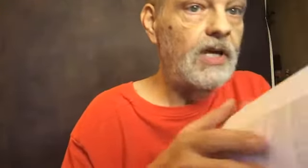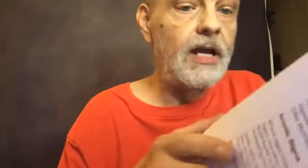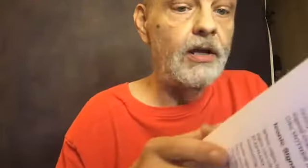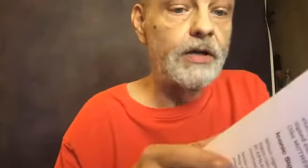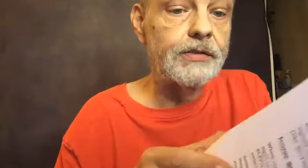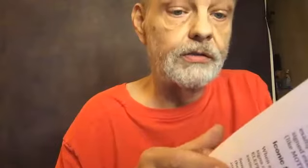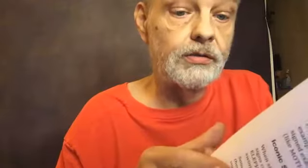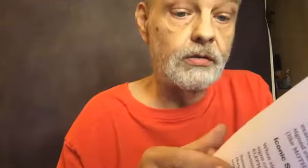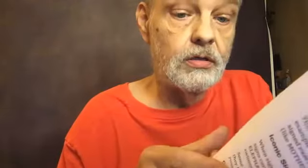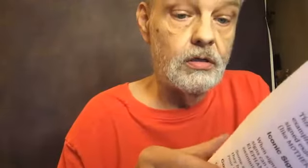Any questions?